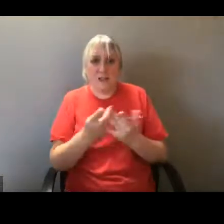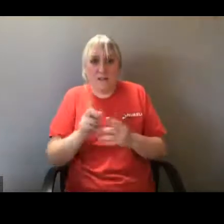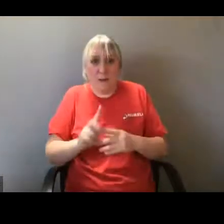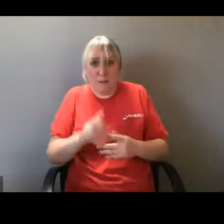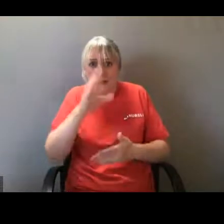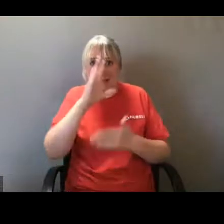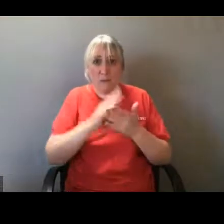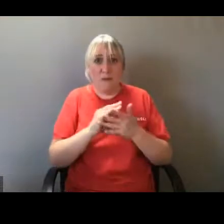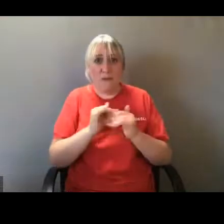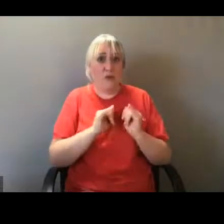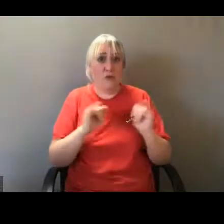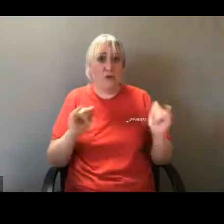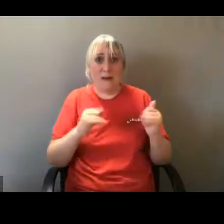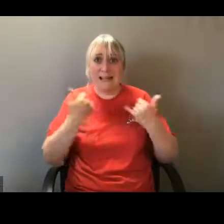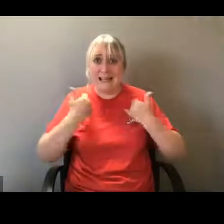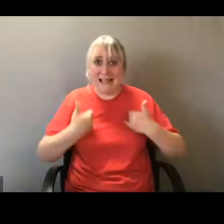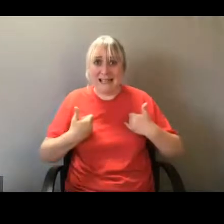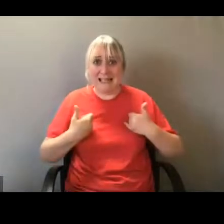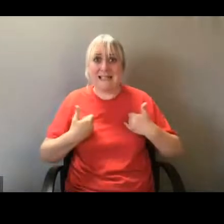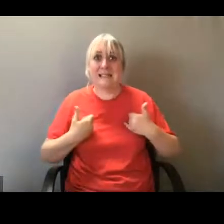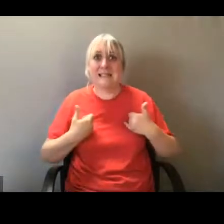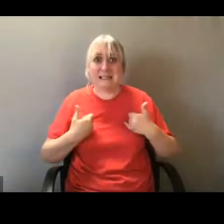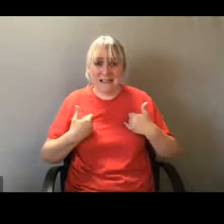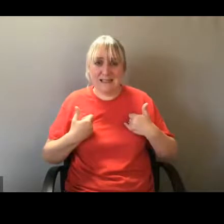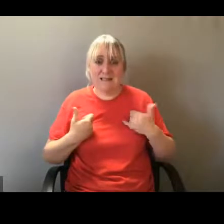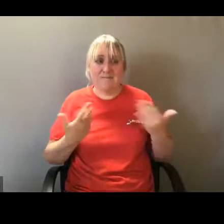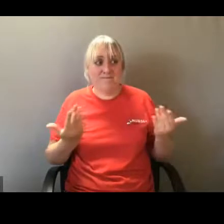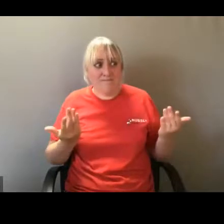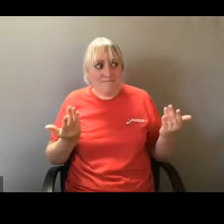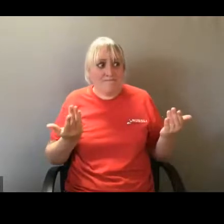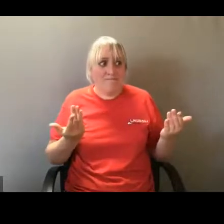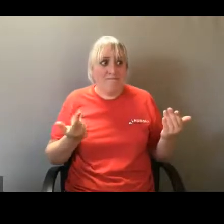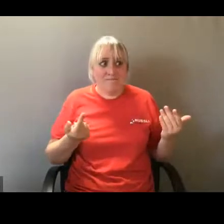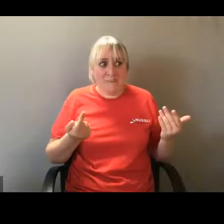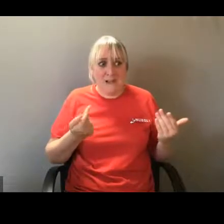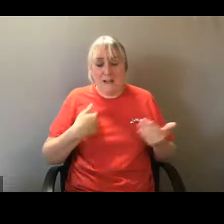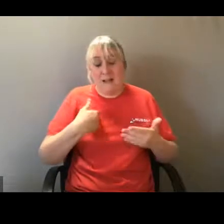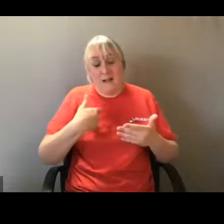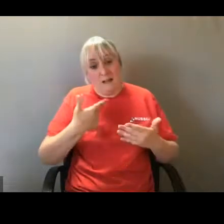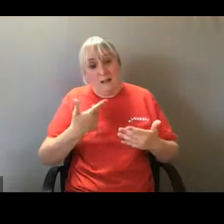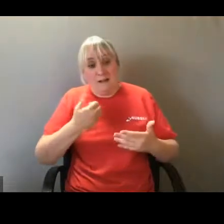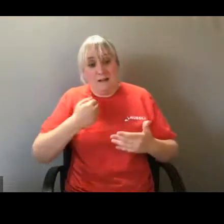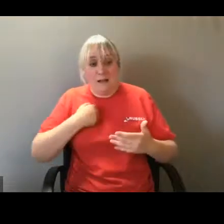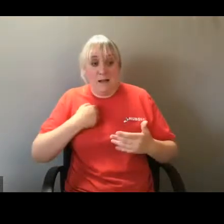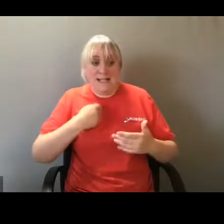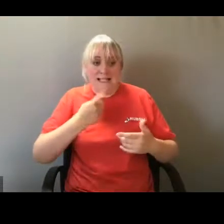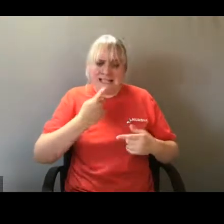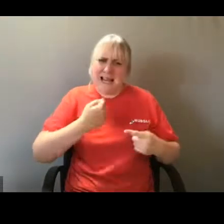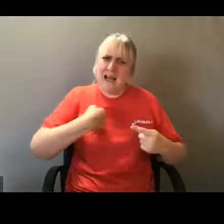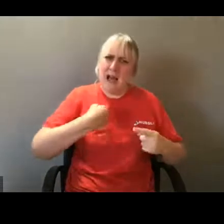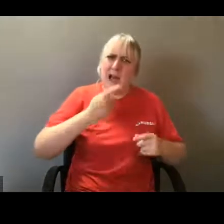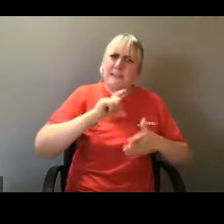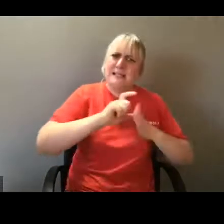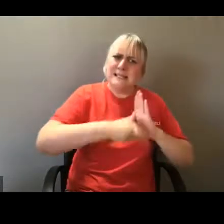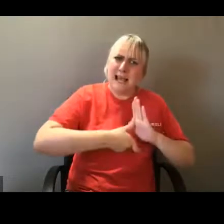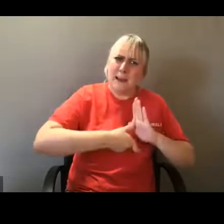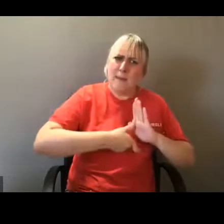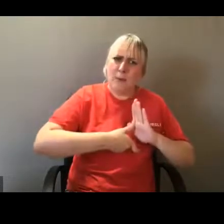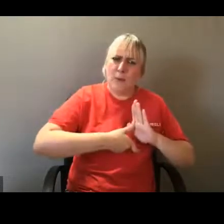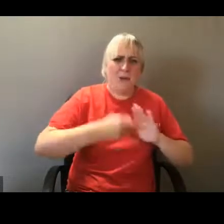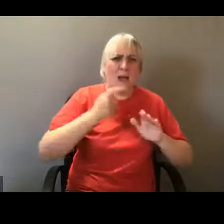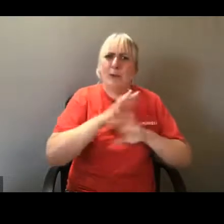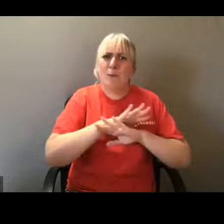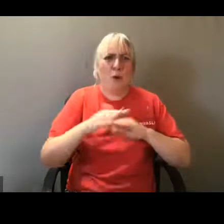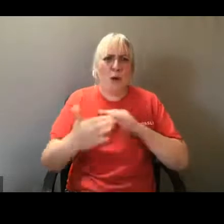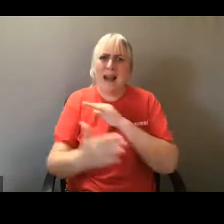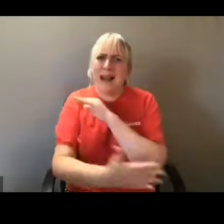that we're disabled in the everyday use of the word is part of our journey of empowerment, as in we say, "I'm disabled," not lazy or faking